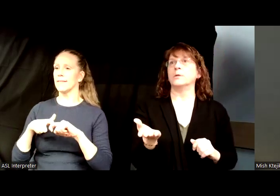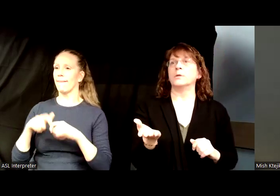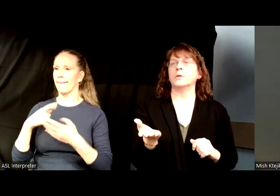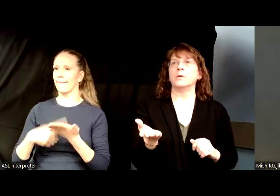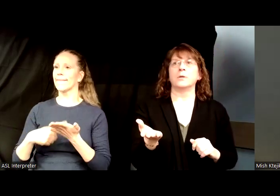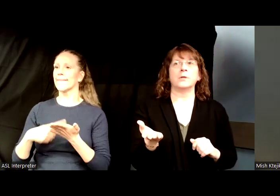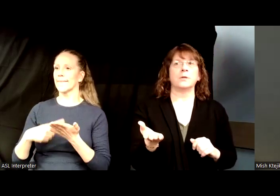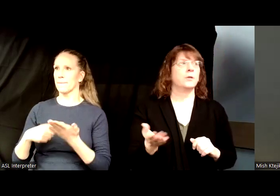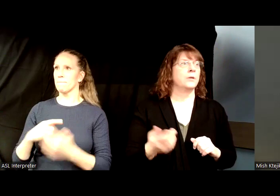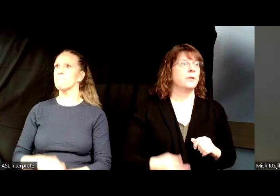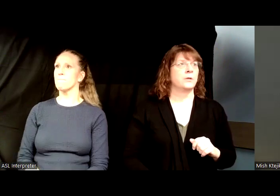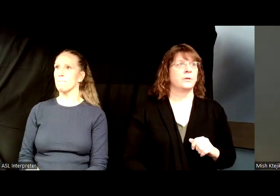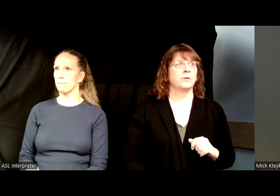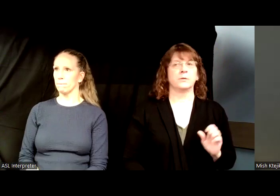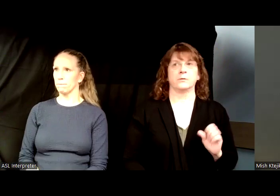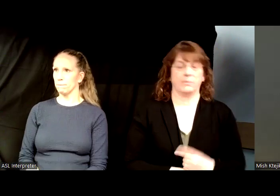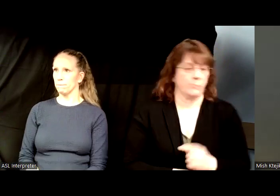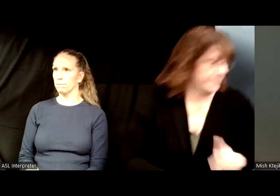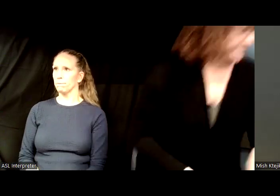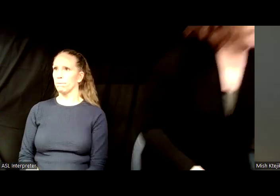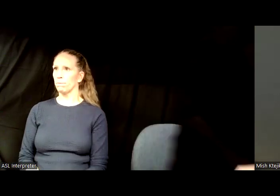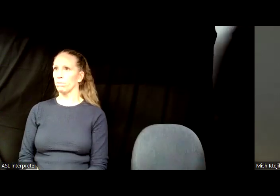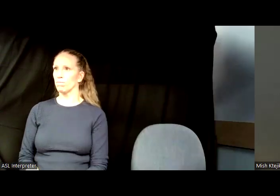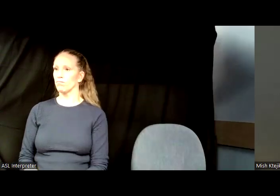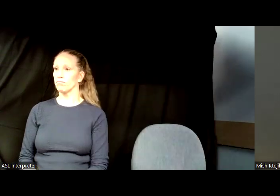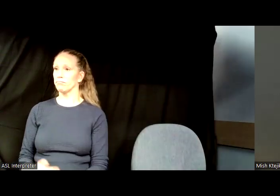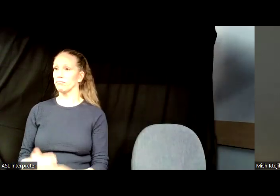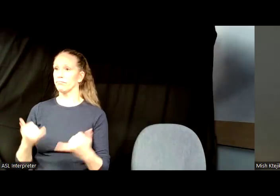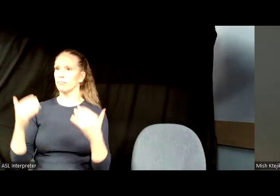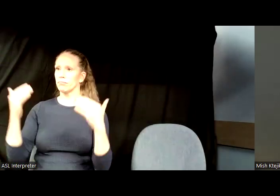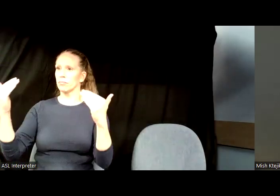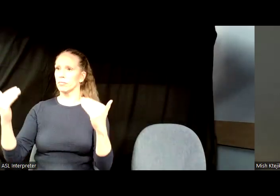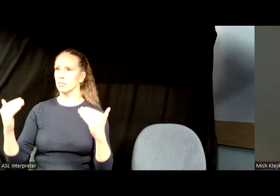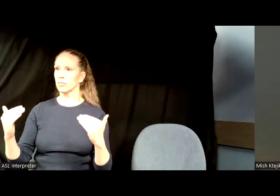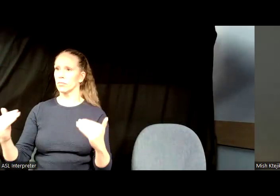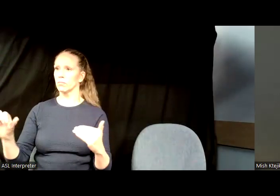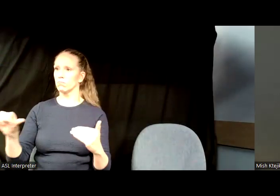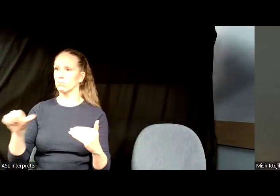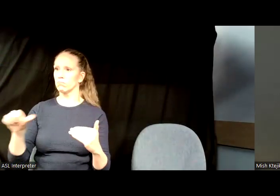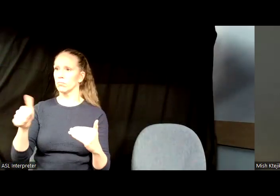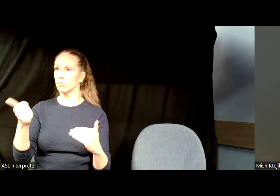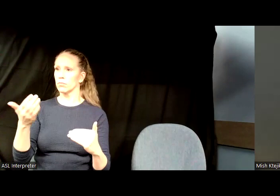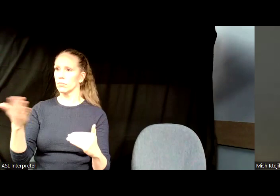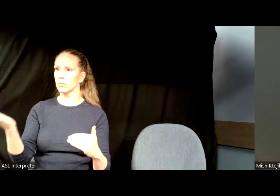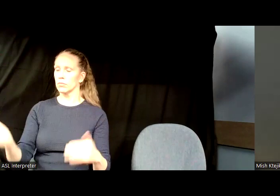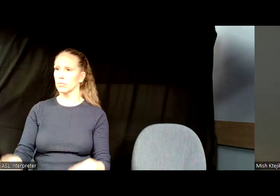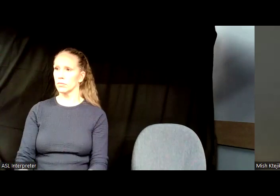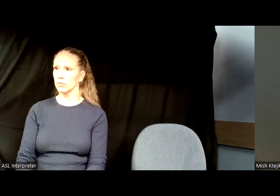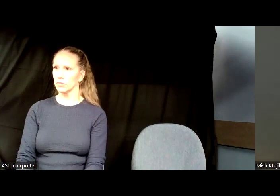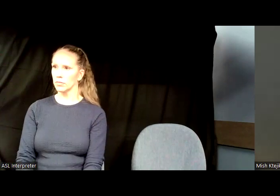table that discussion. And move on to the other item. Thank you very much,